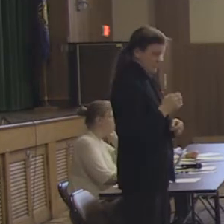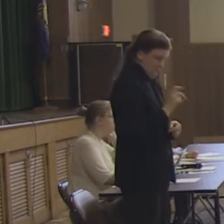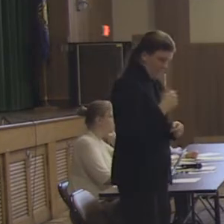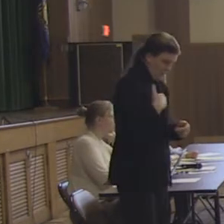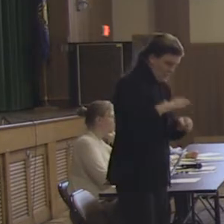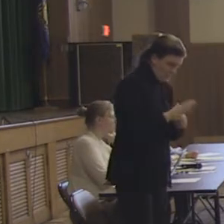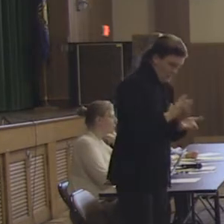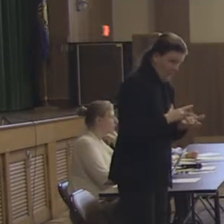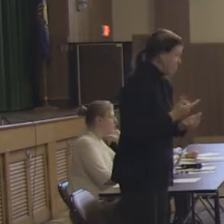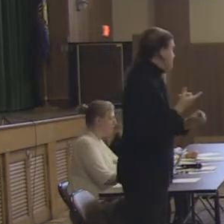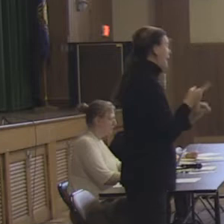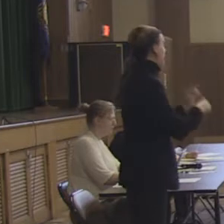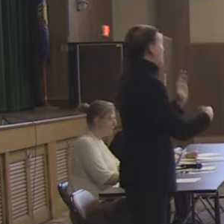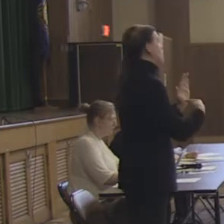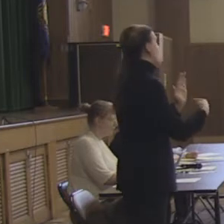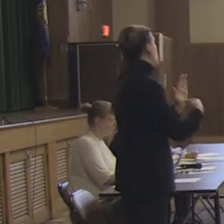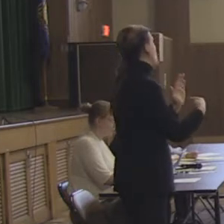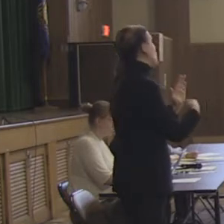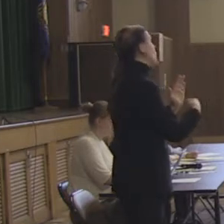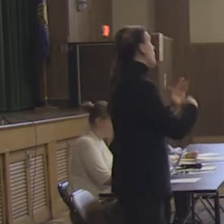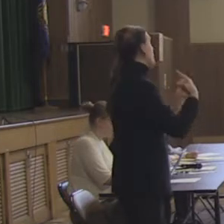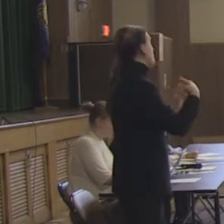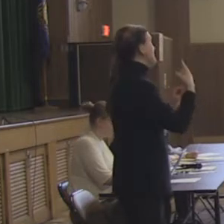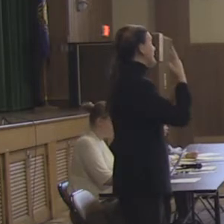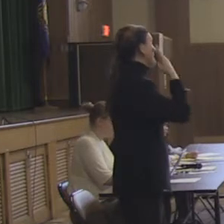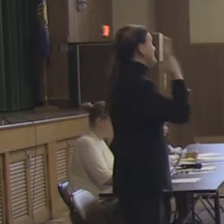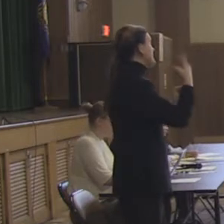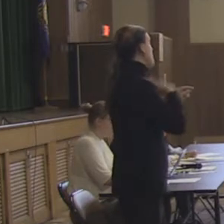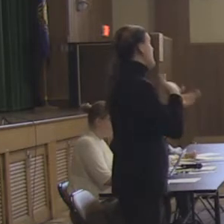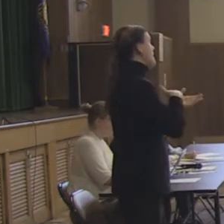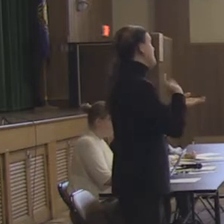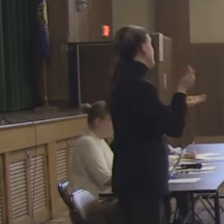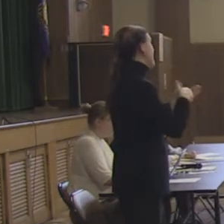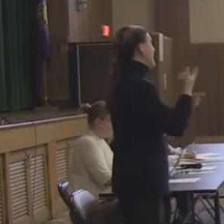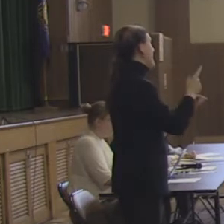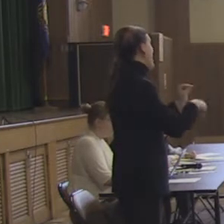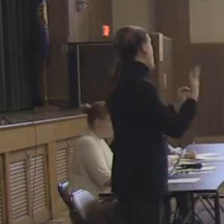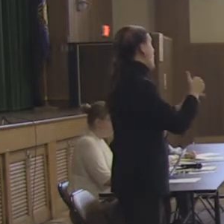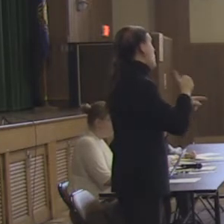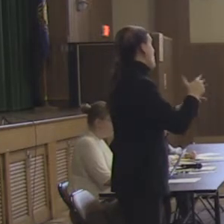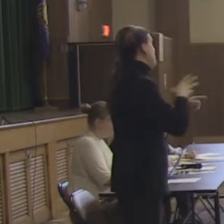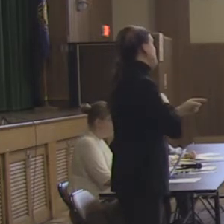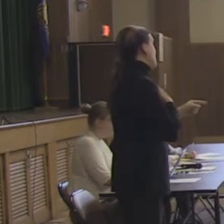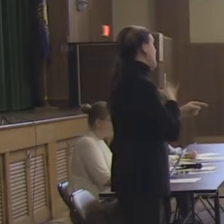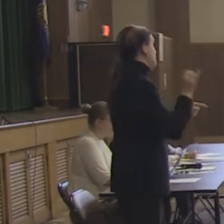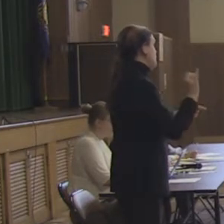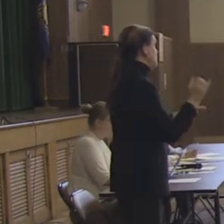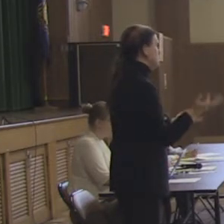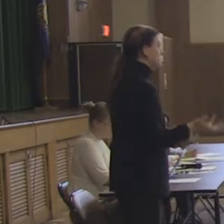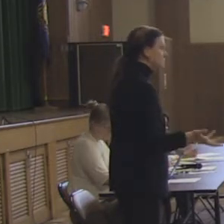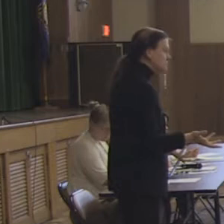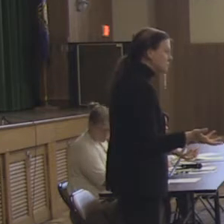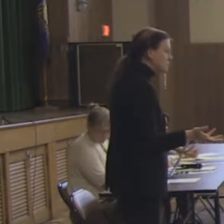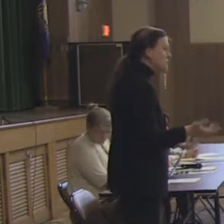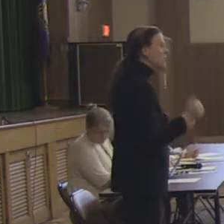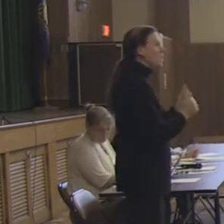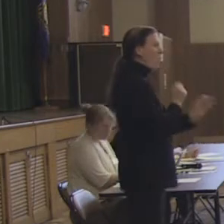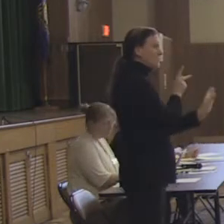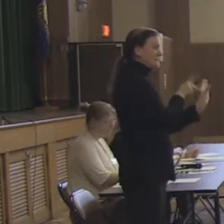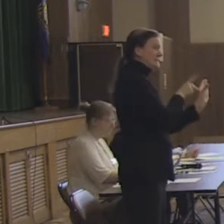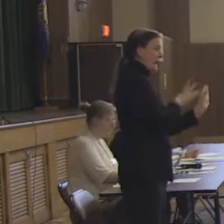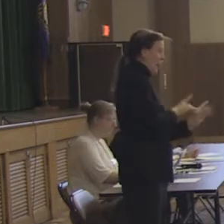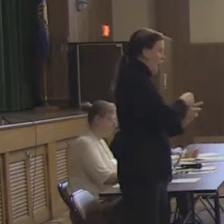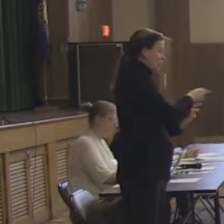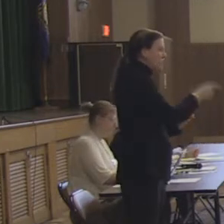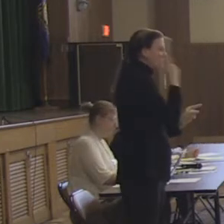able to see my doctor in a month. And then keep in mind that a lot of these psychiatrists who provide